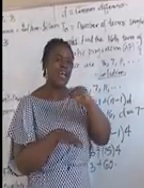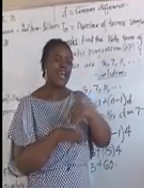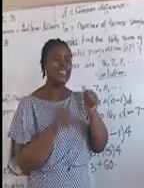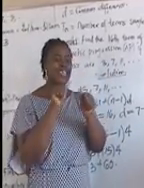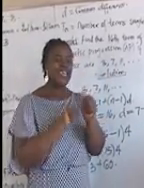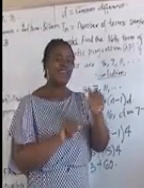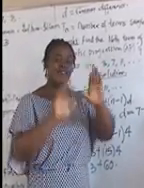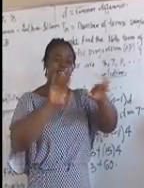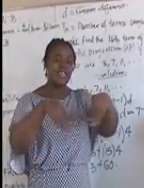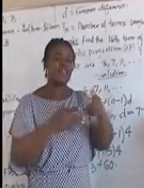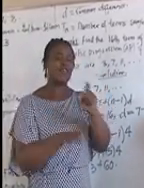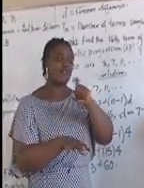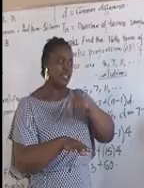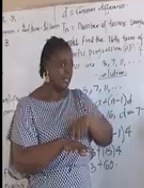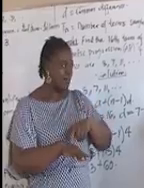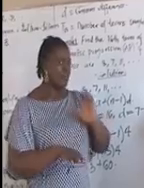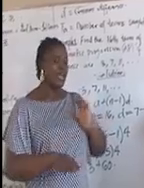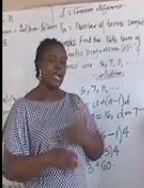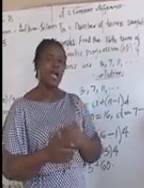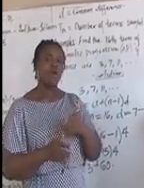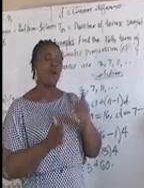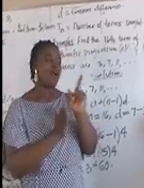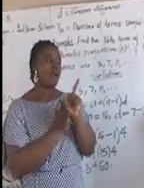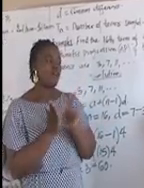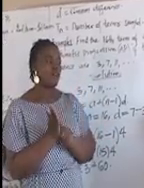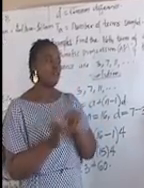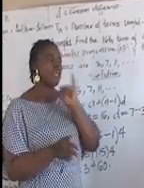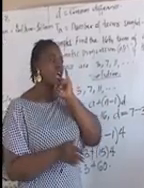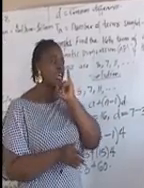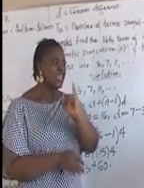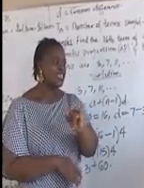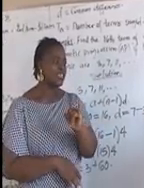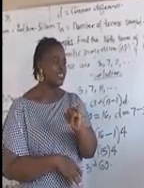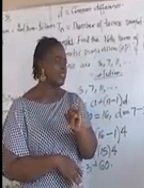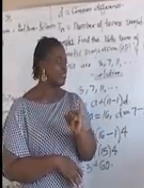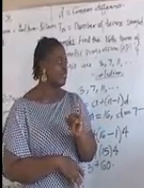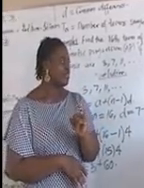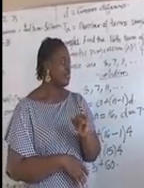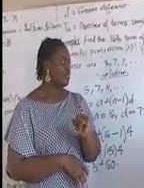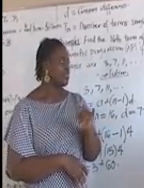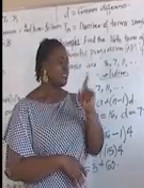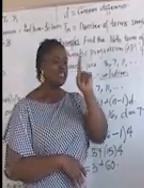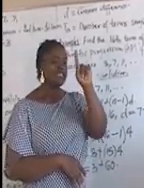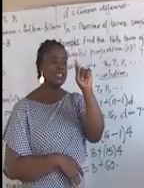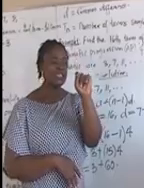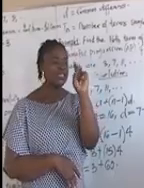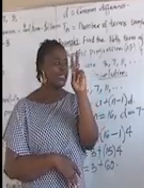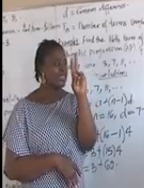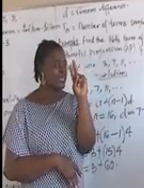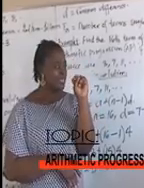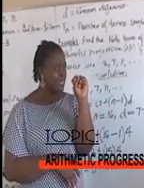solving. Our formula for arithmetic progression, once again, is Tn